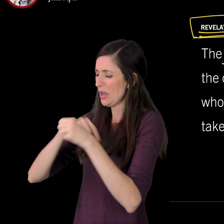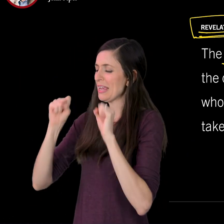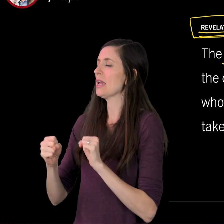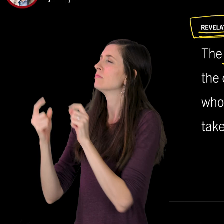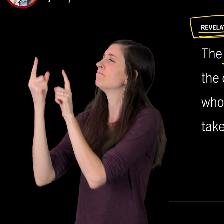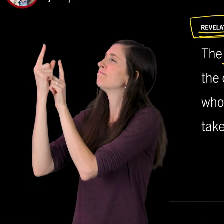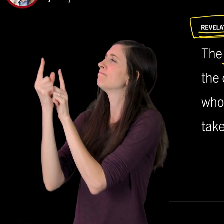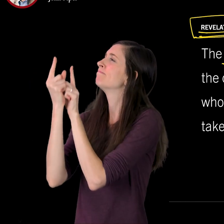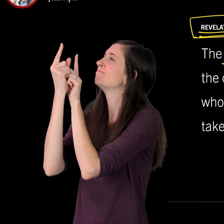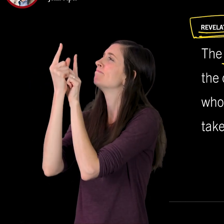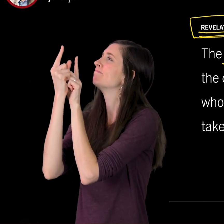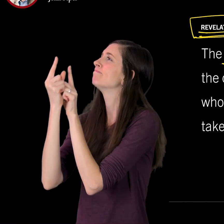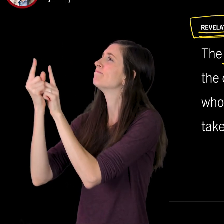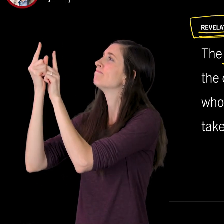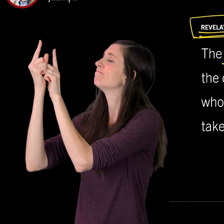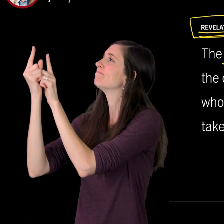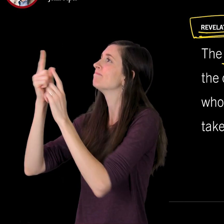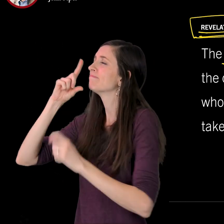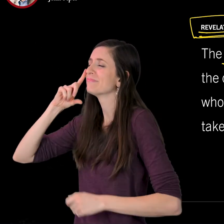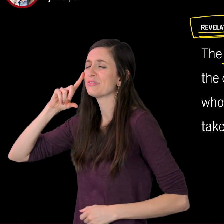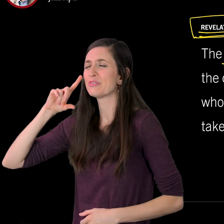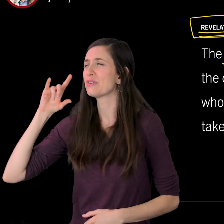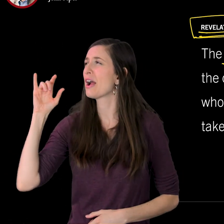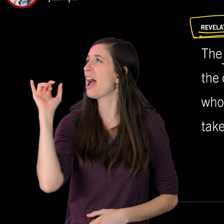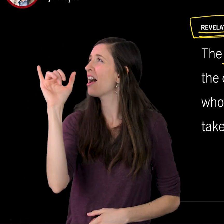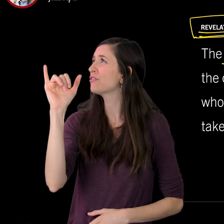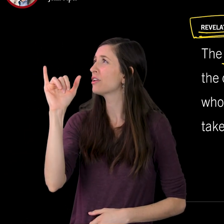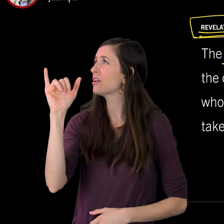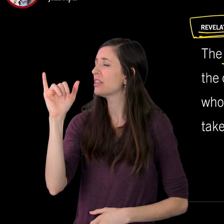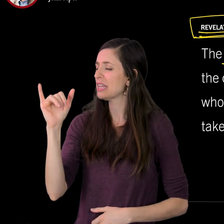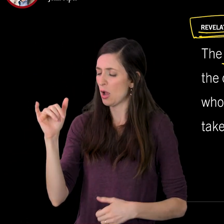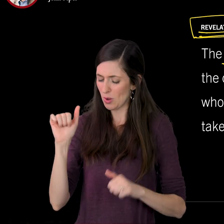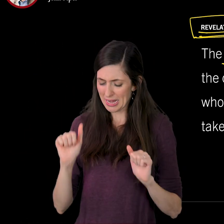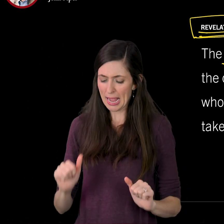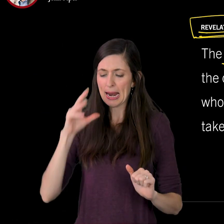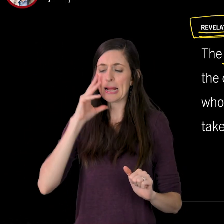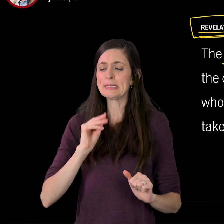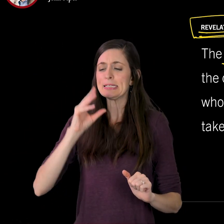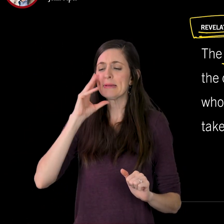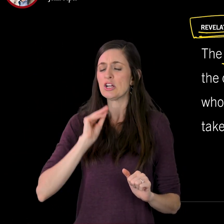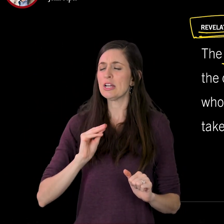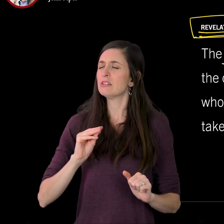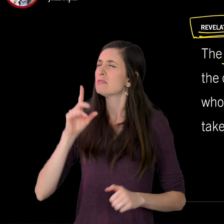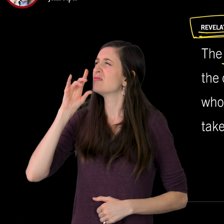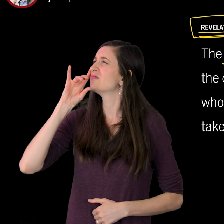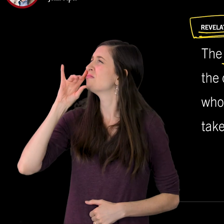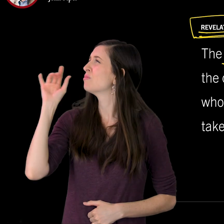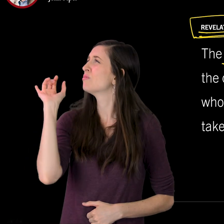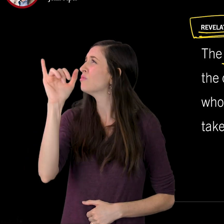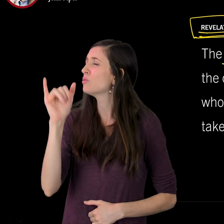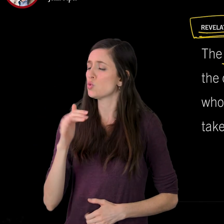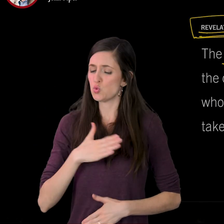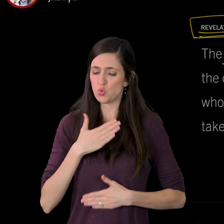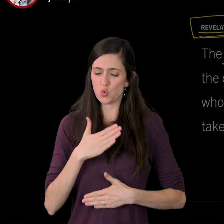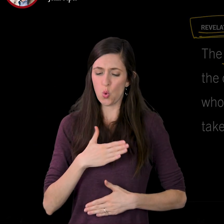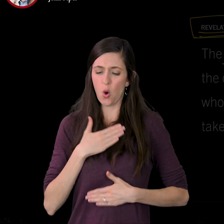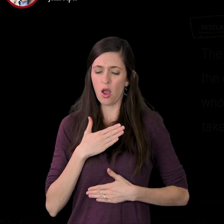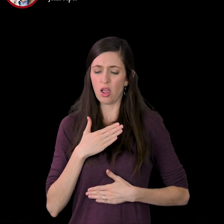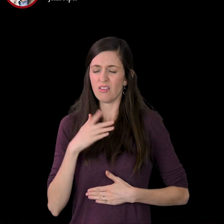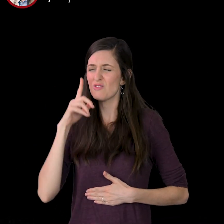forever with you where there is fullness of joy at your right hand forevermore amen